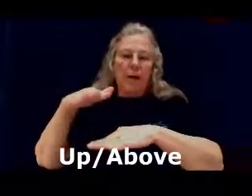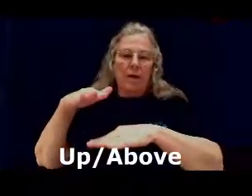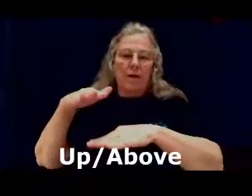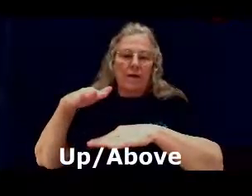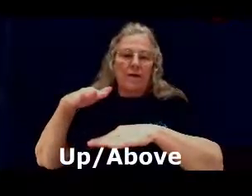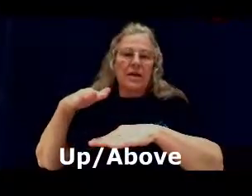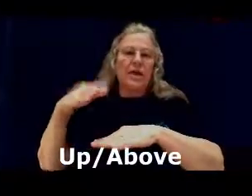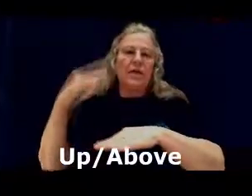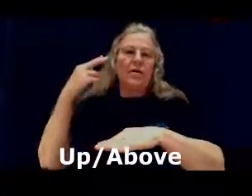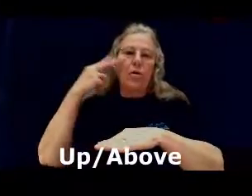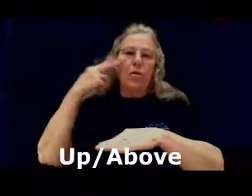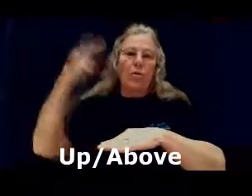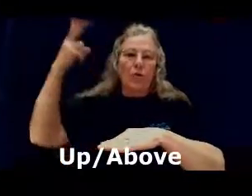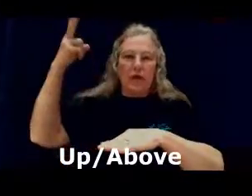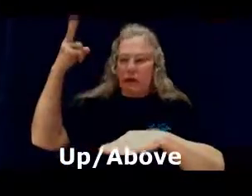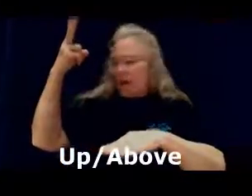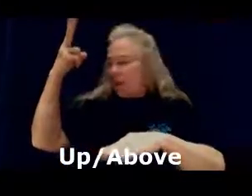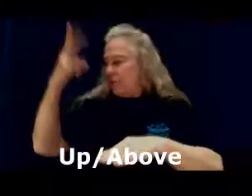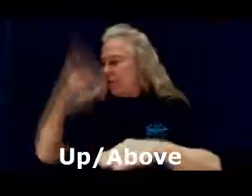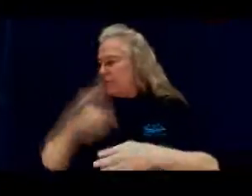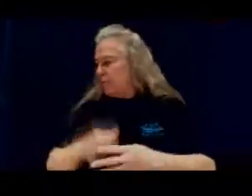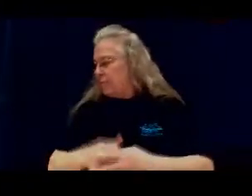above, it's here or looking up.